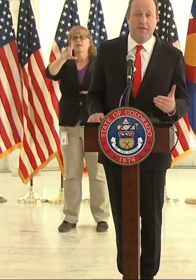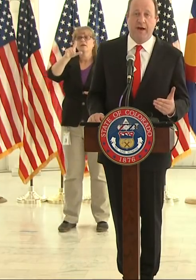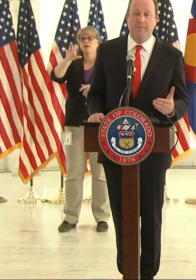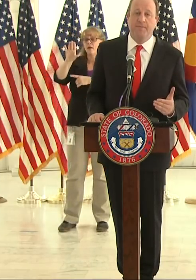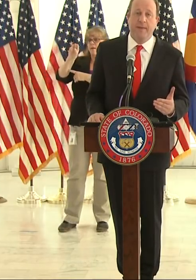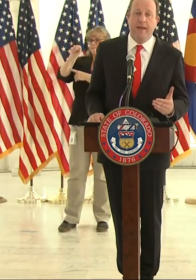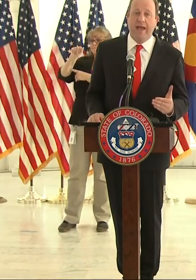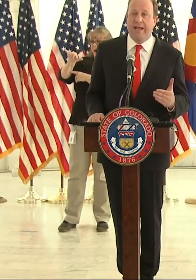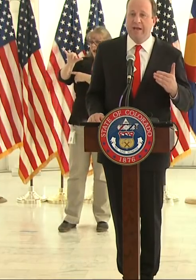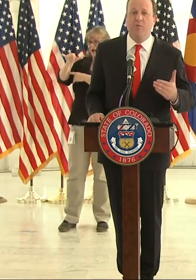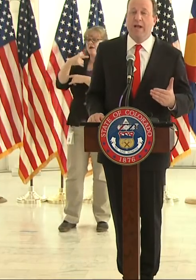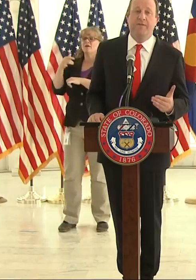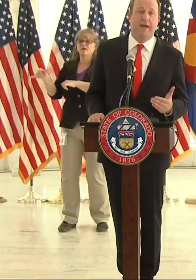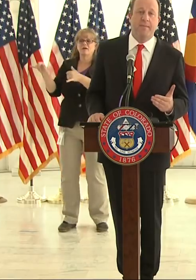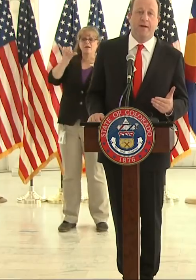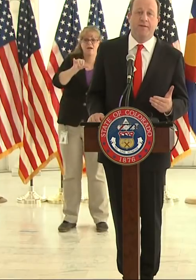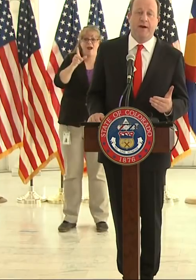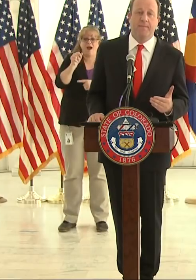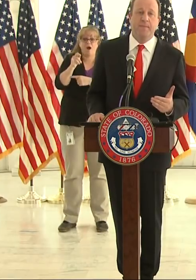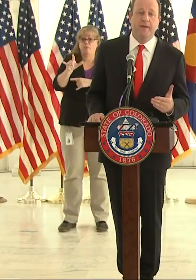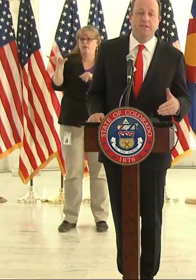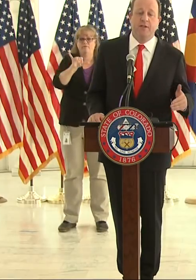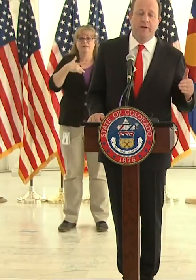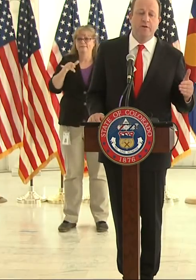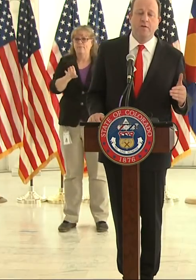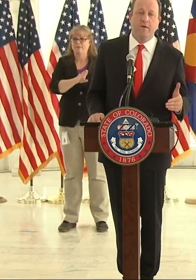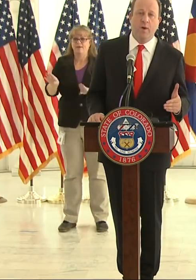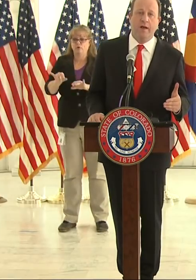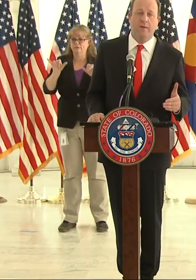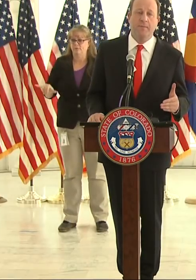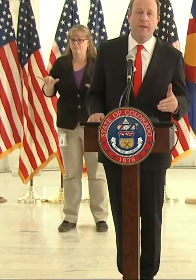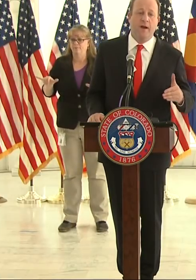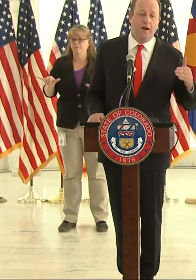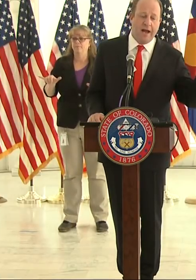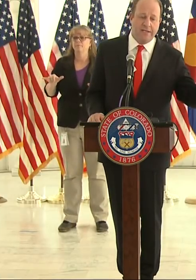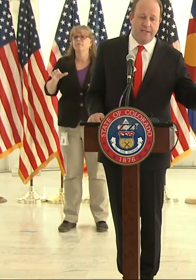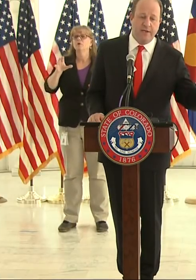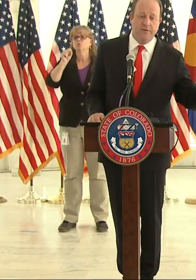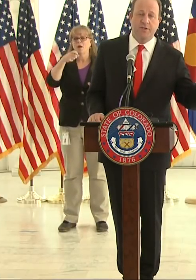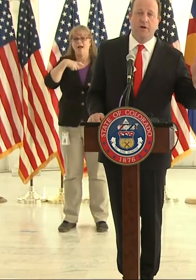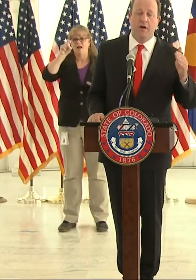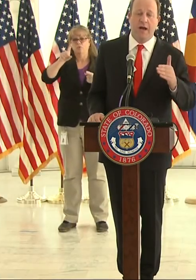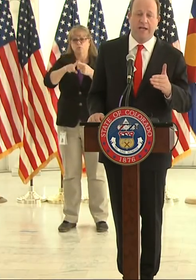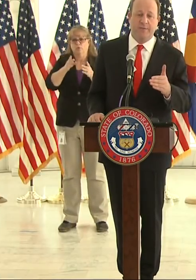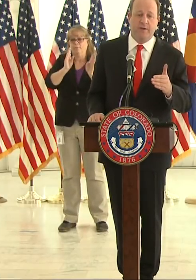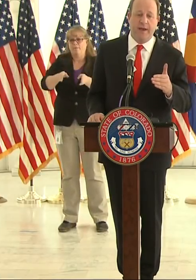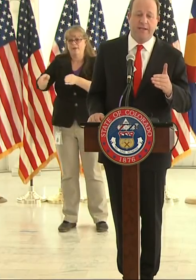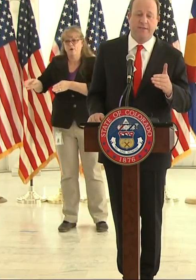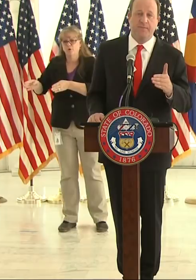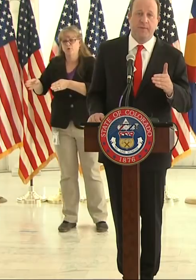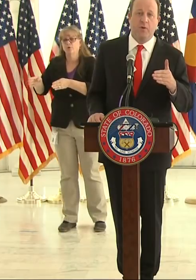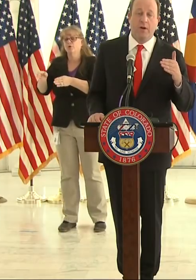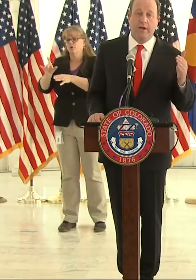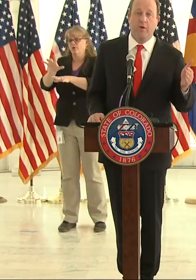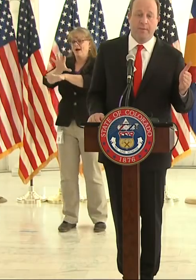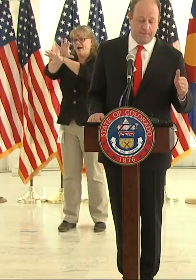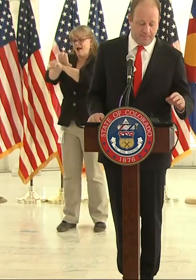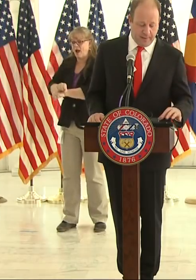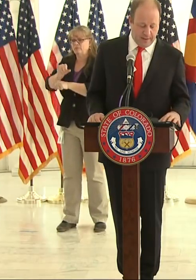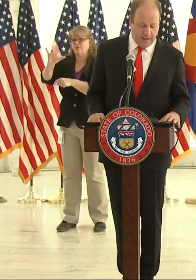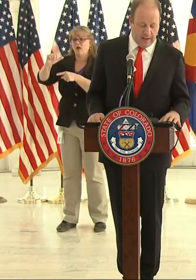a marathon, and getting ready for that marathon so that we don't overwhelm our ICUs or our hospital beds or